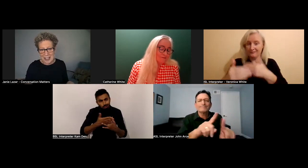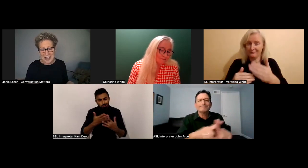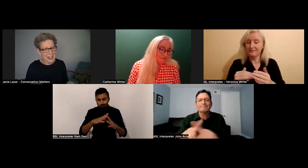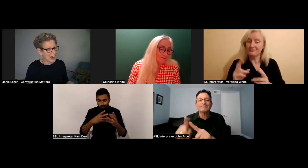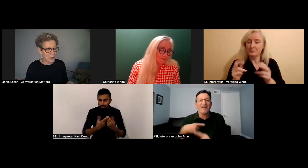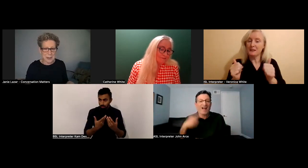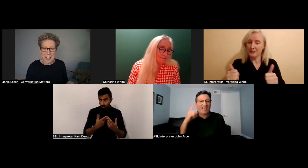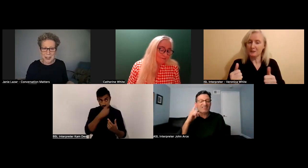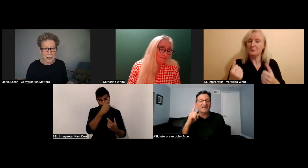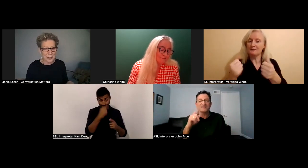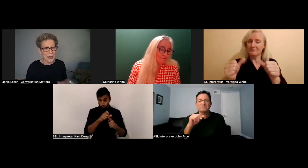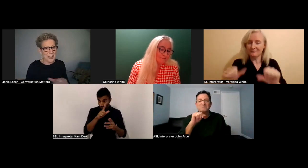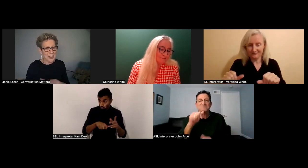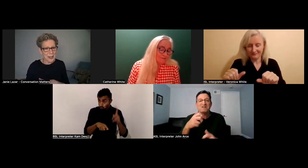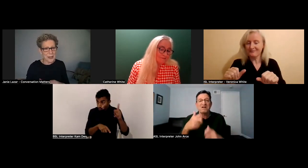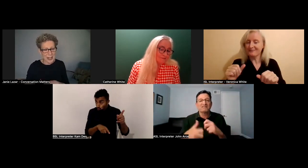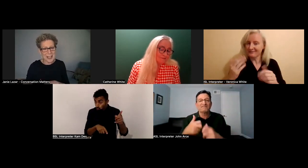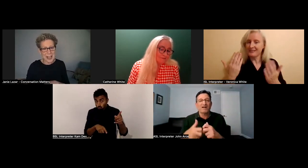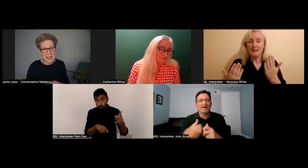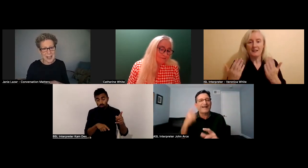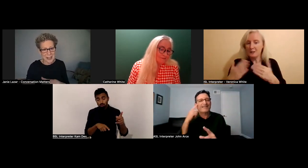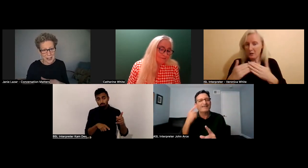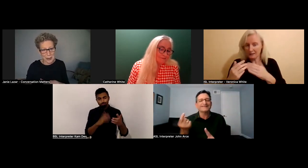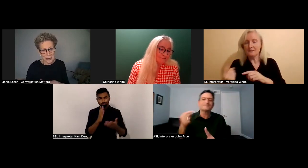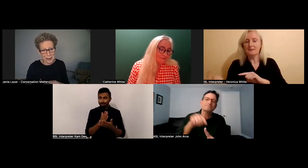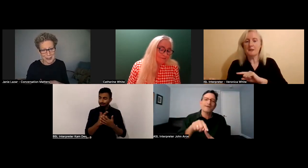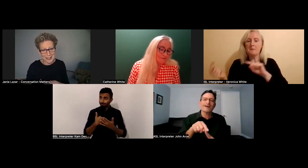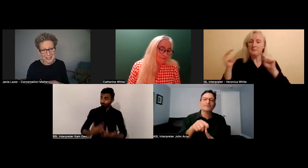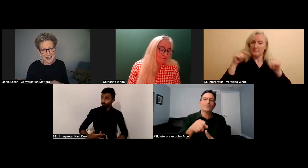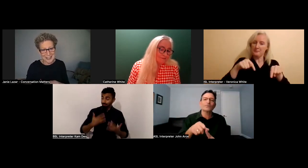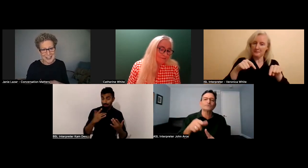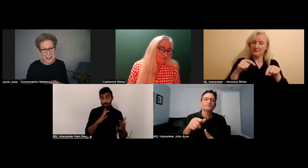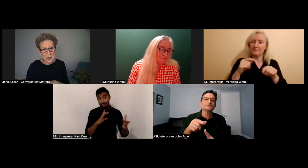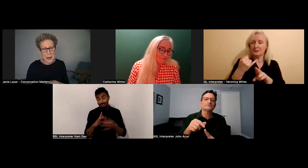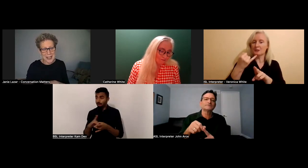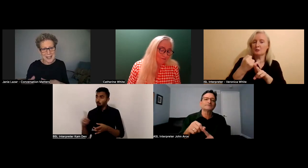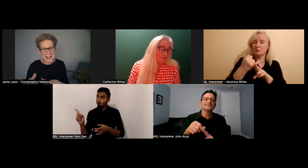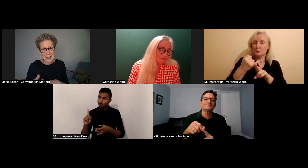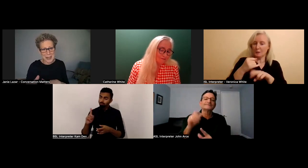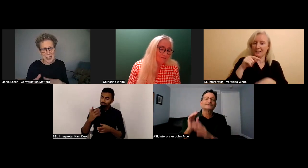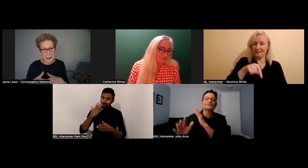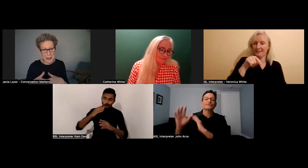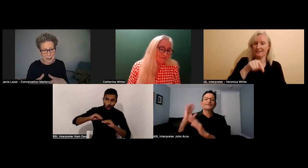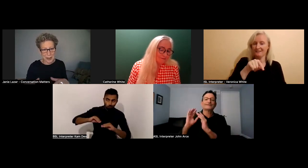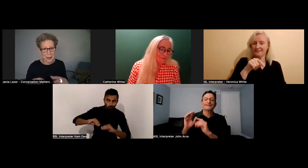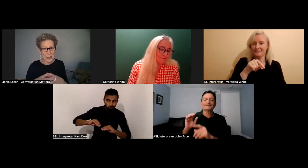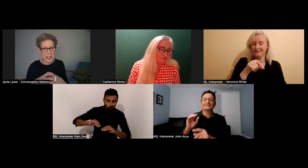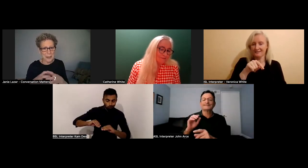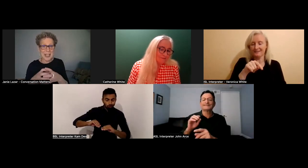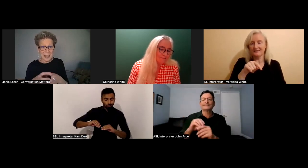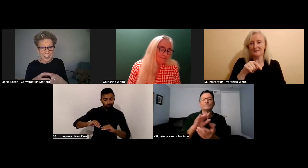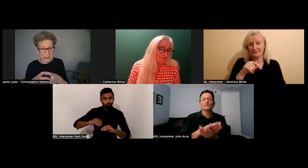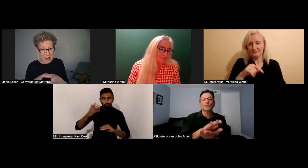And I think it comes back to those early days in school, when somebody who is growing up